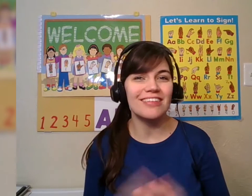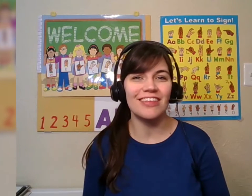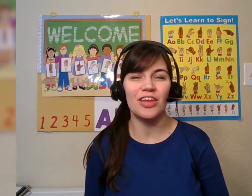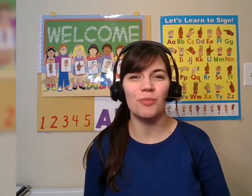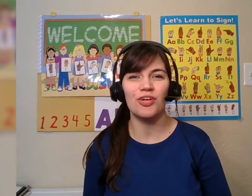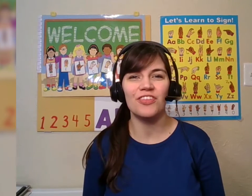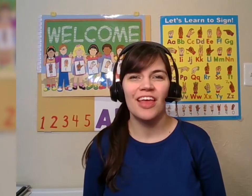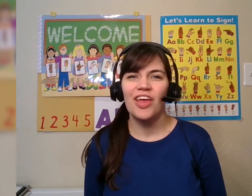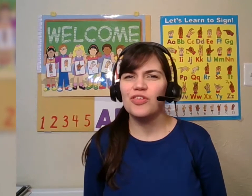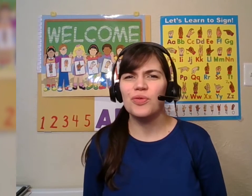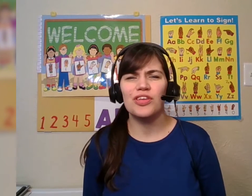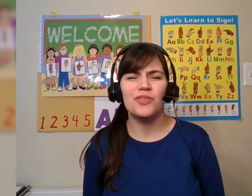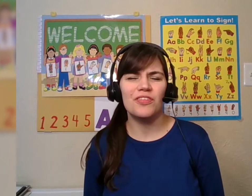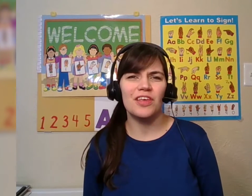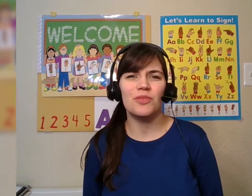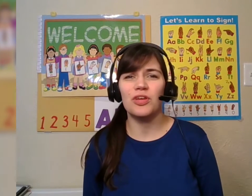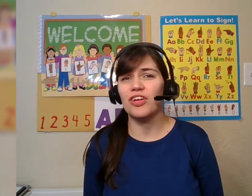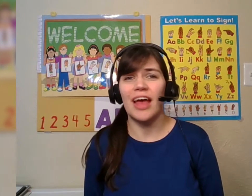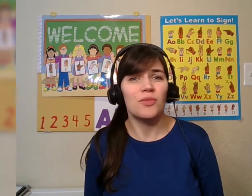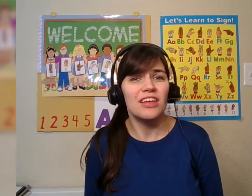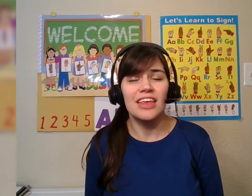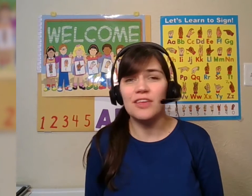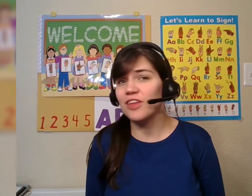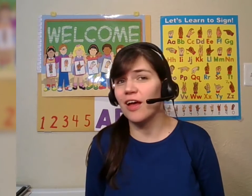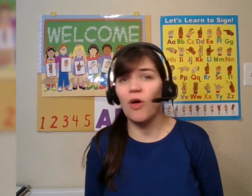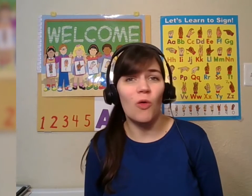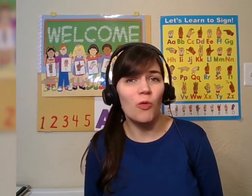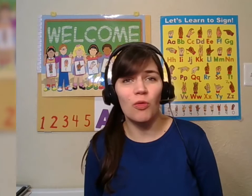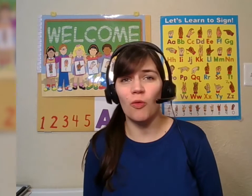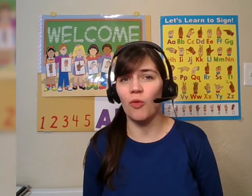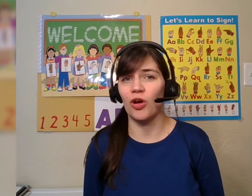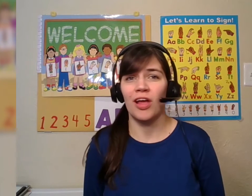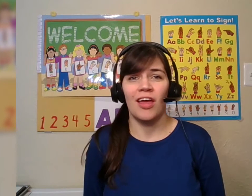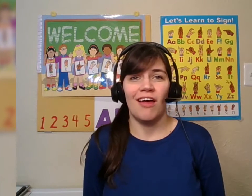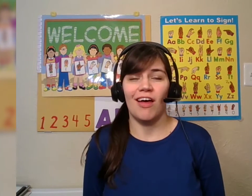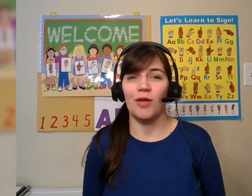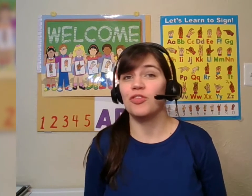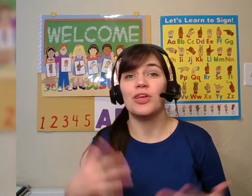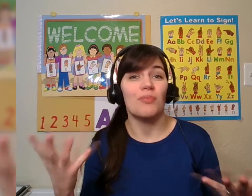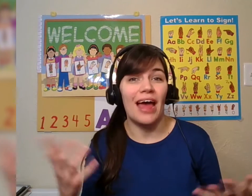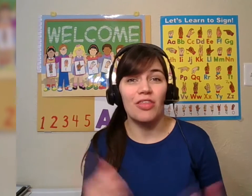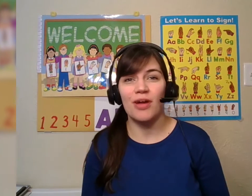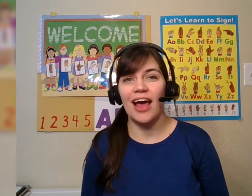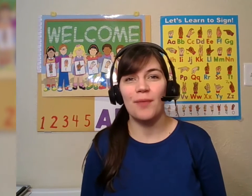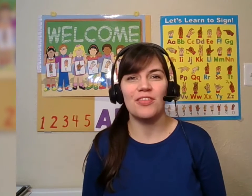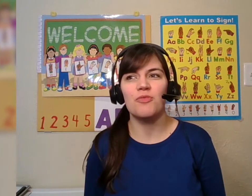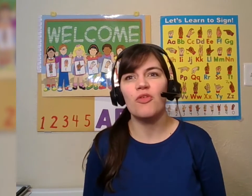practicing the numbers. You can use these when you're counting, even at home, or doing your math perhaps. The more that